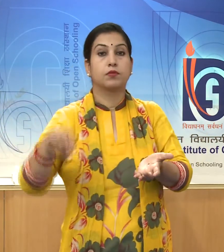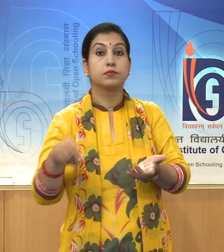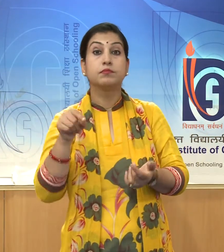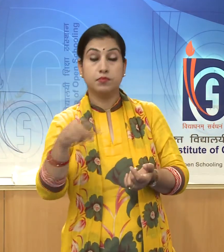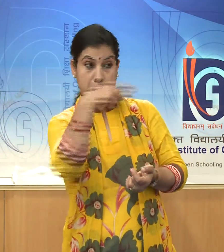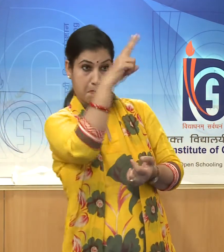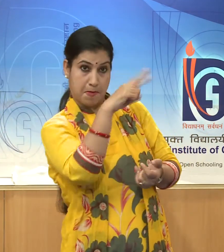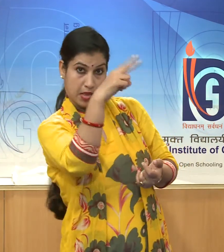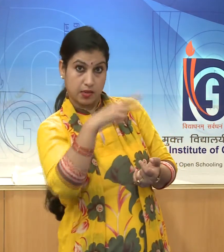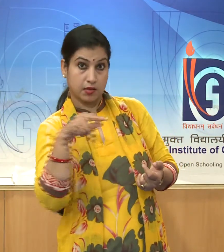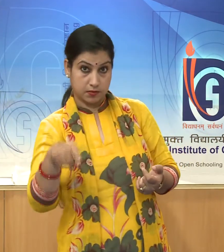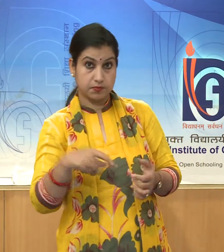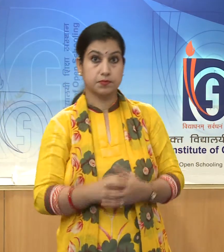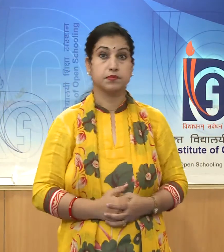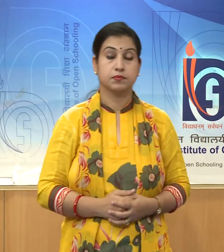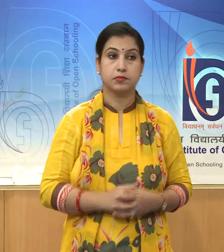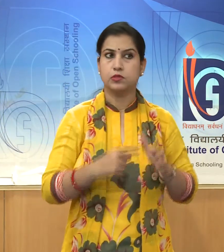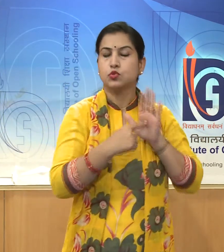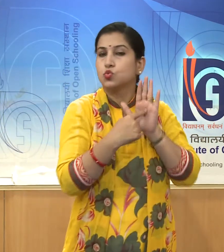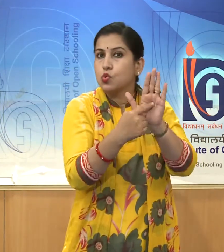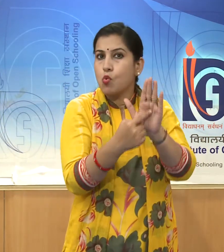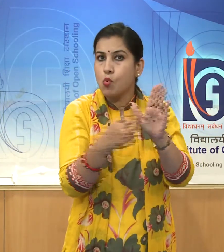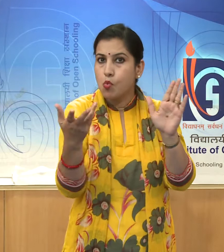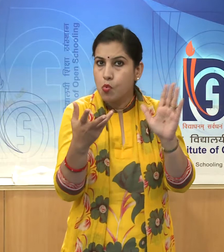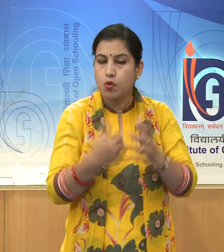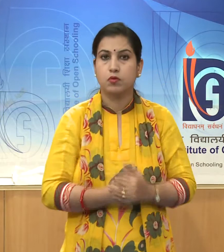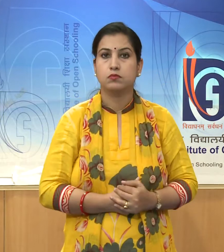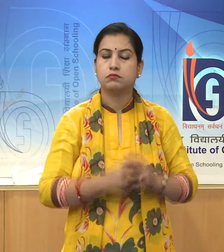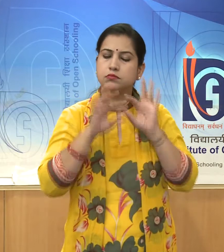His paintings show